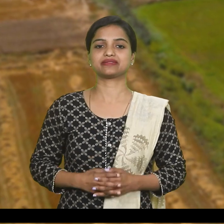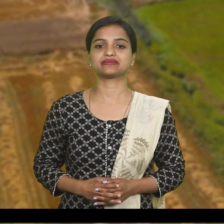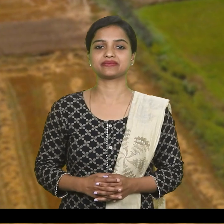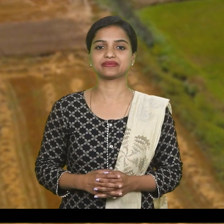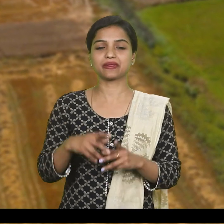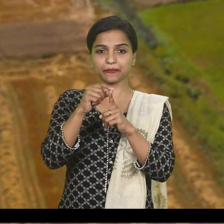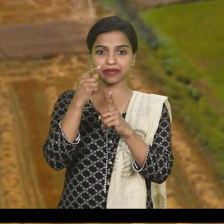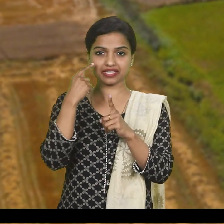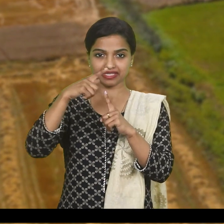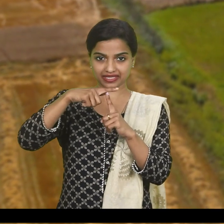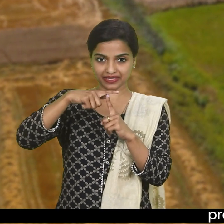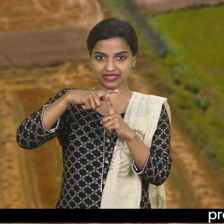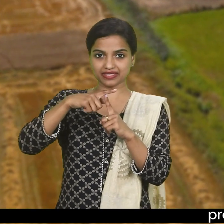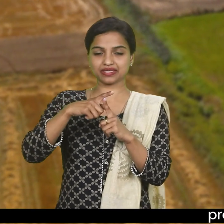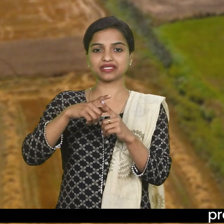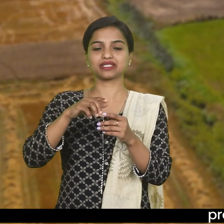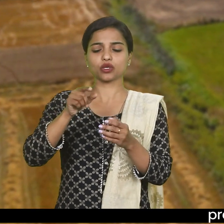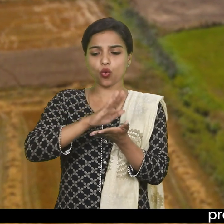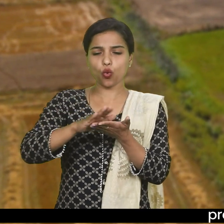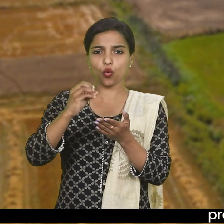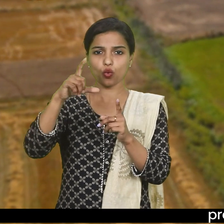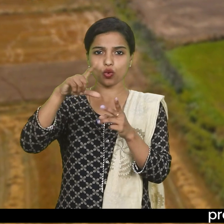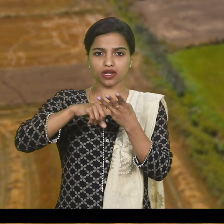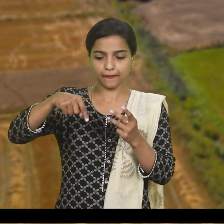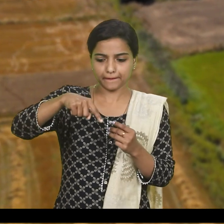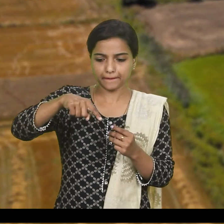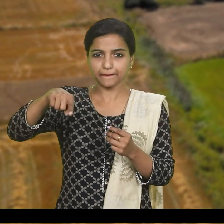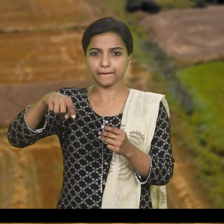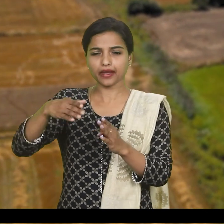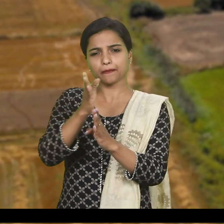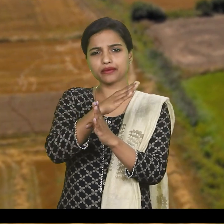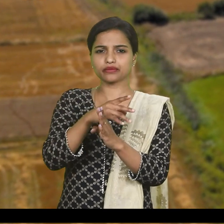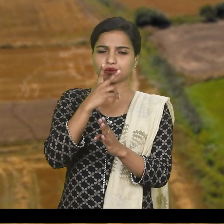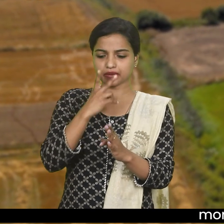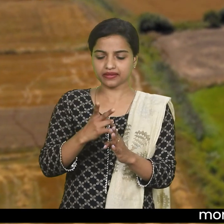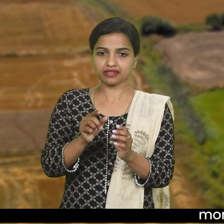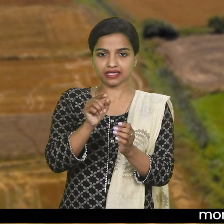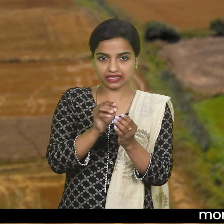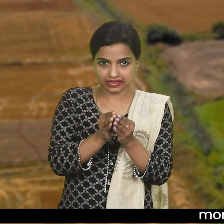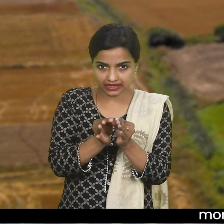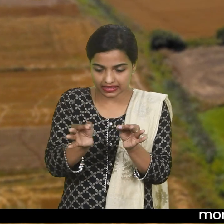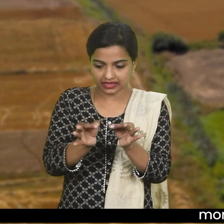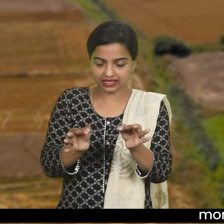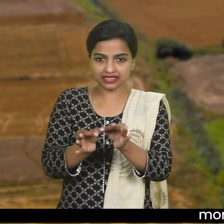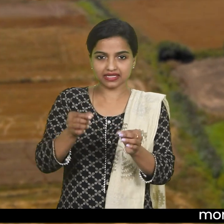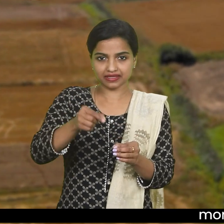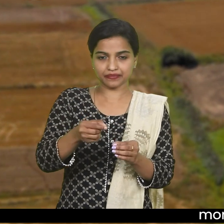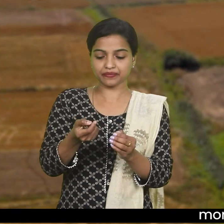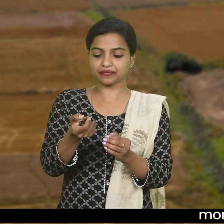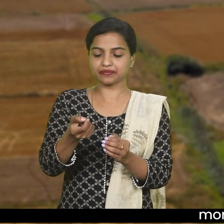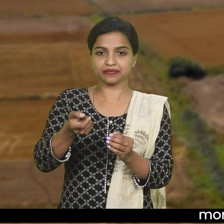pit or hole at predetermined spacing with a dibble, more commonly by